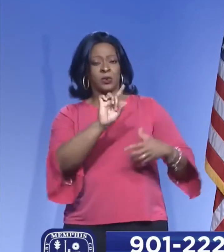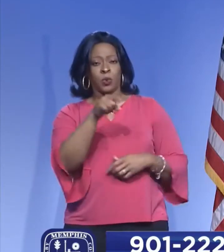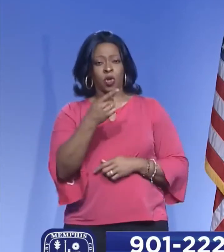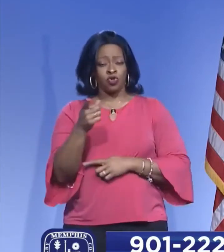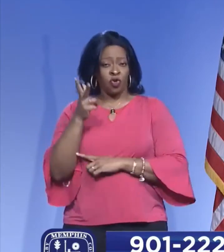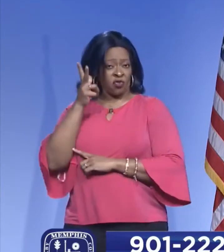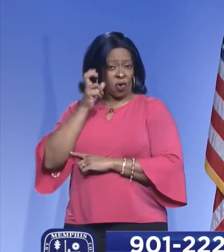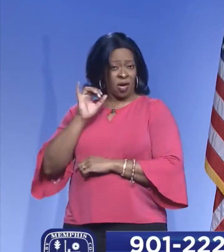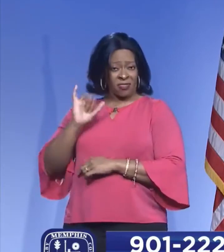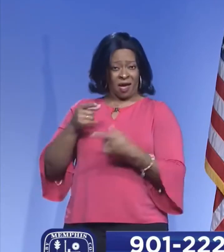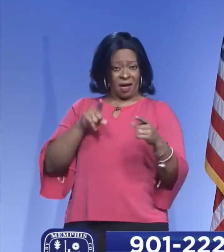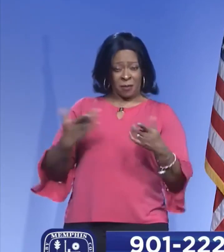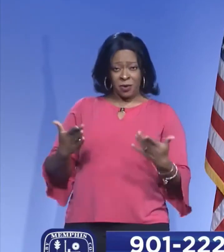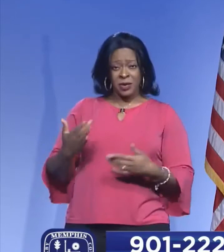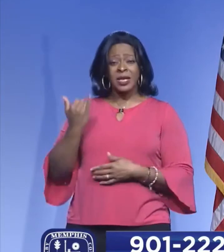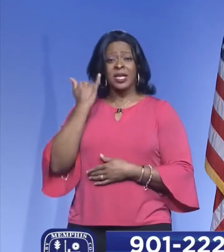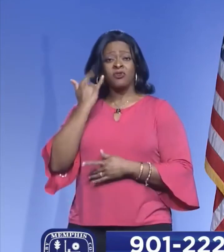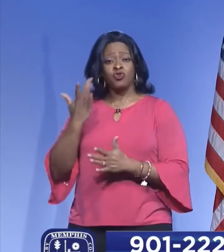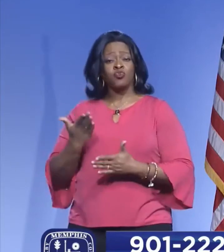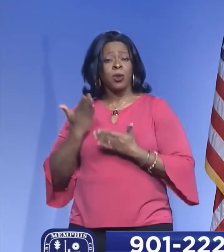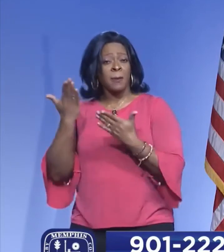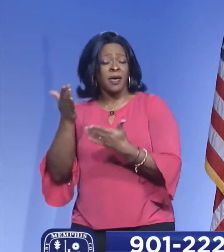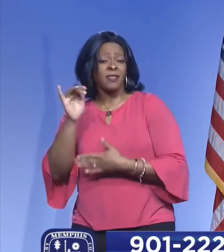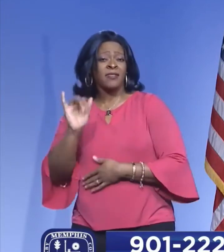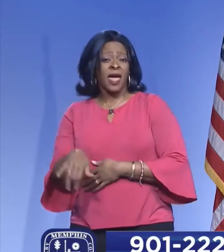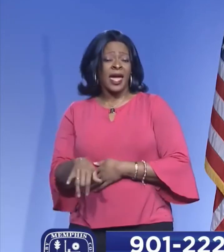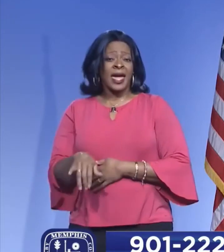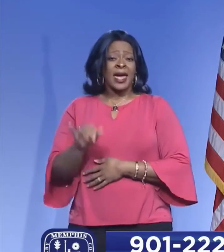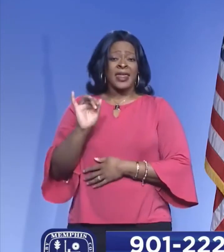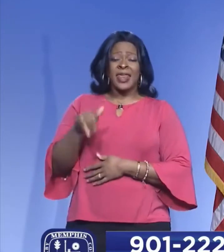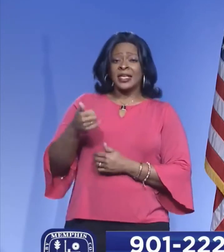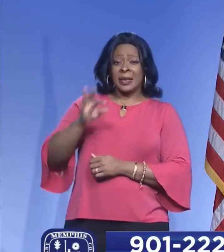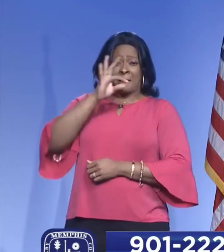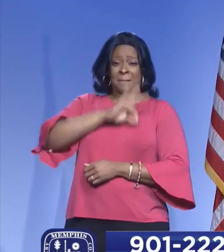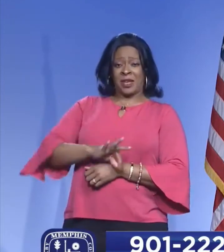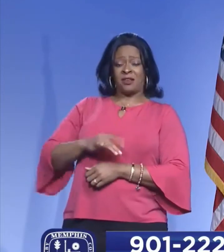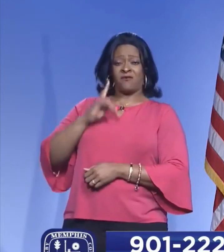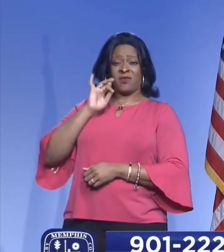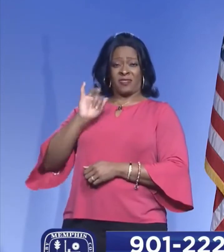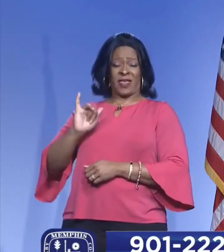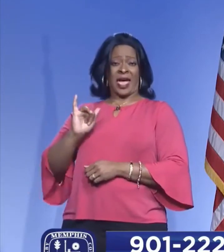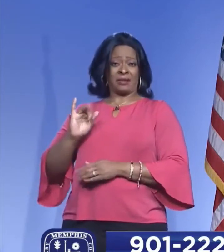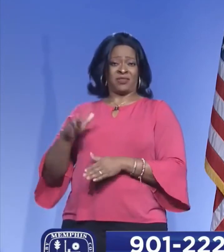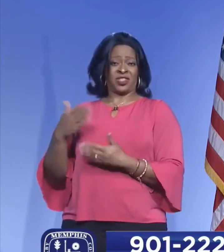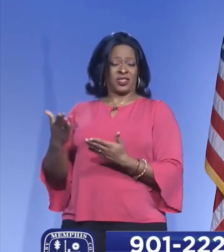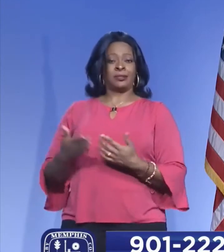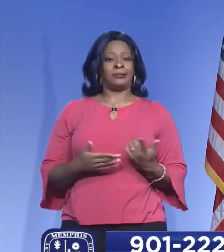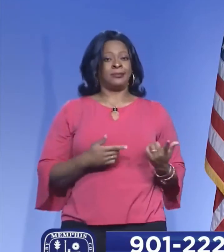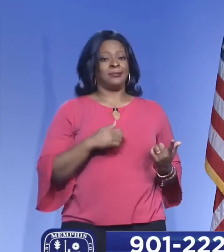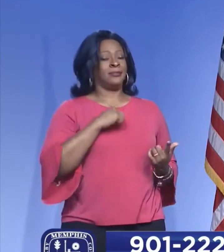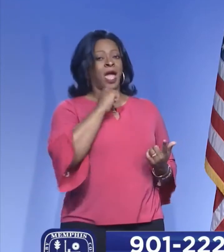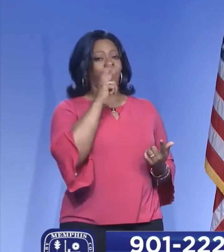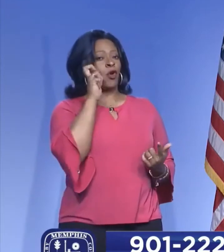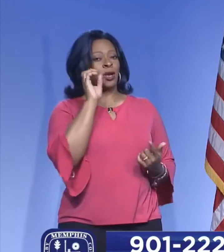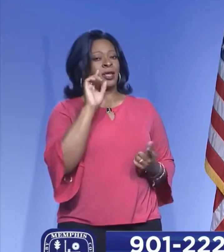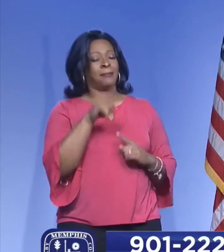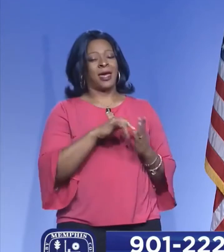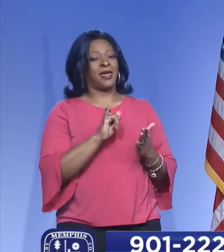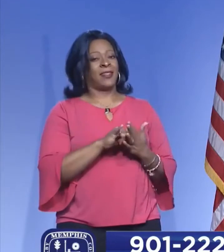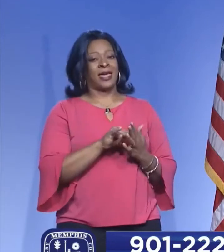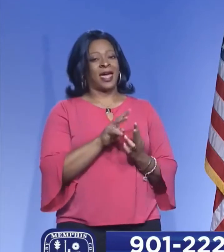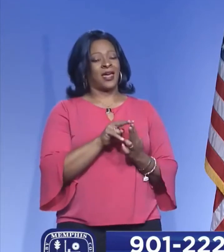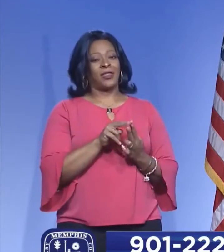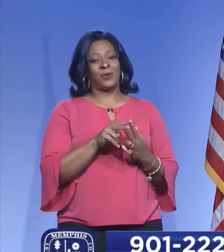heard of this happening here, and if you recommend this, and if there's any benefit to doing that. I've not heard anything about that one way or another.